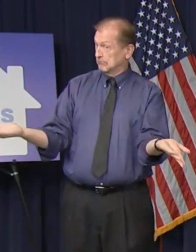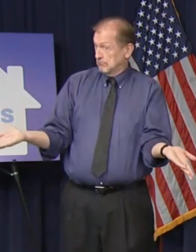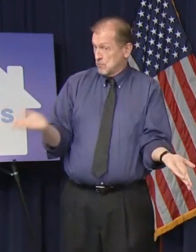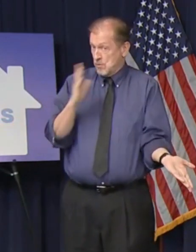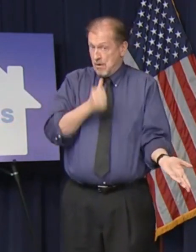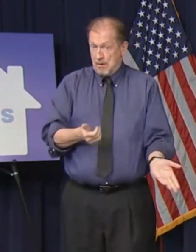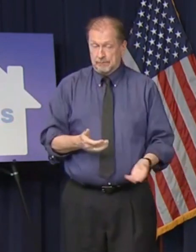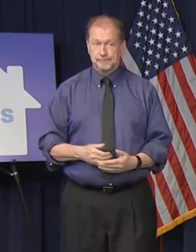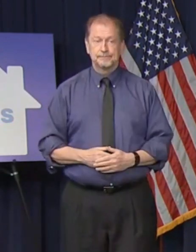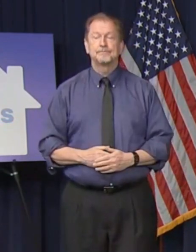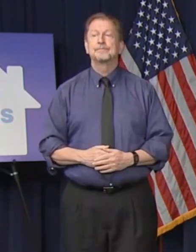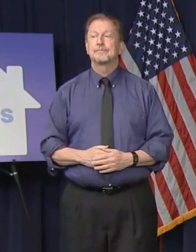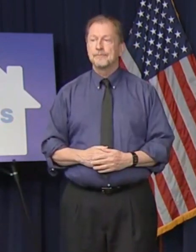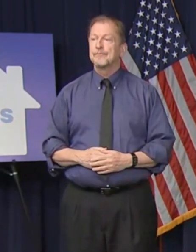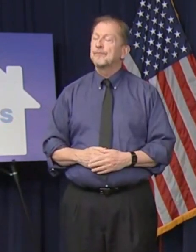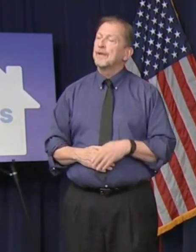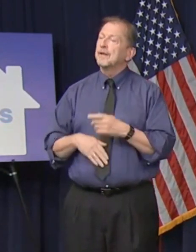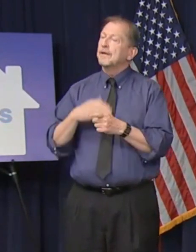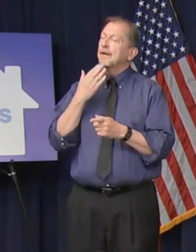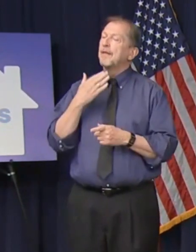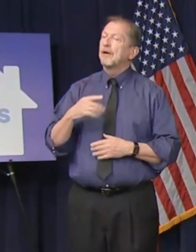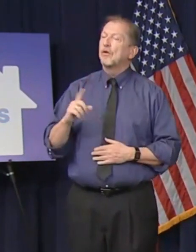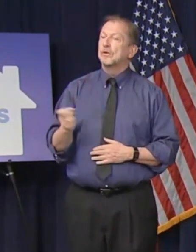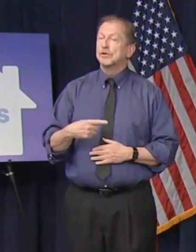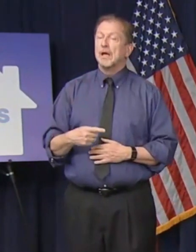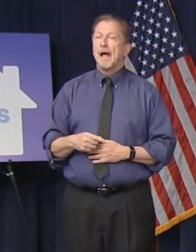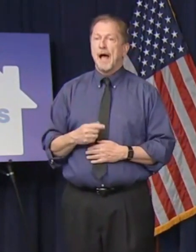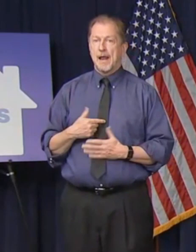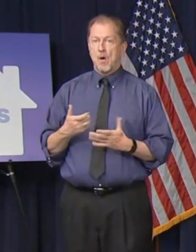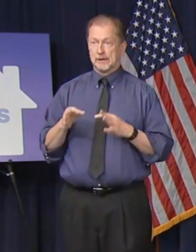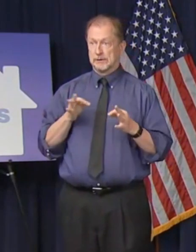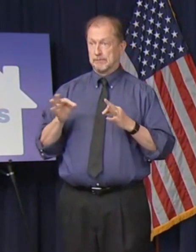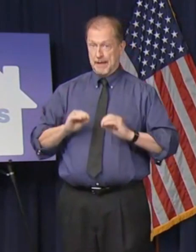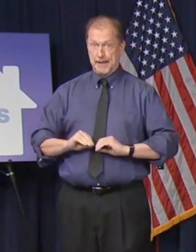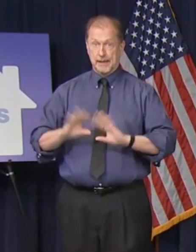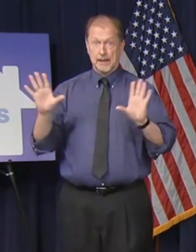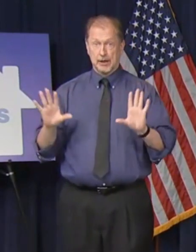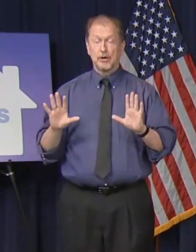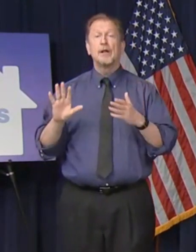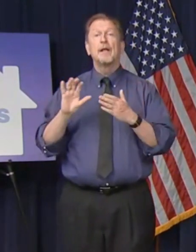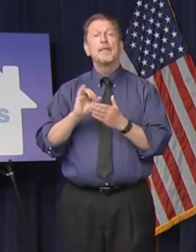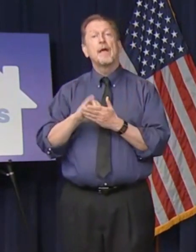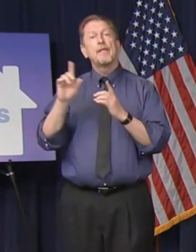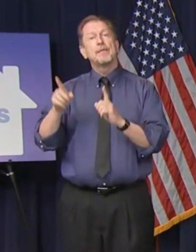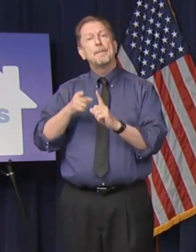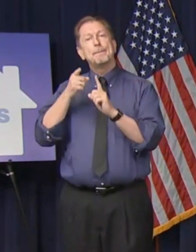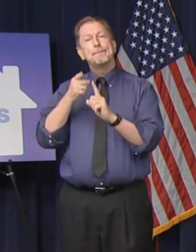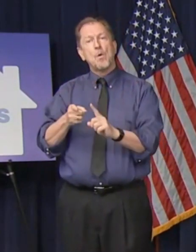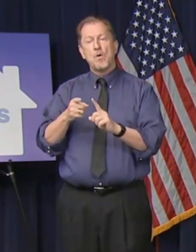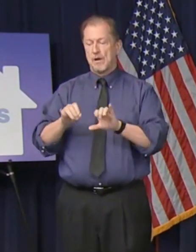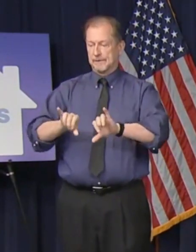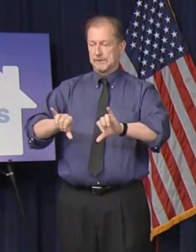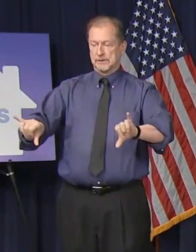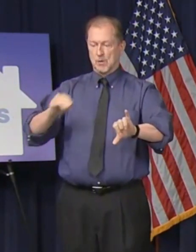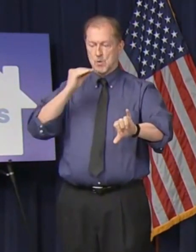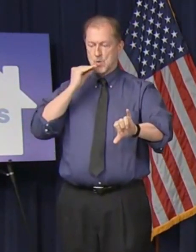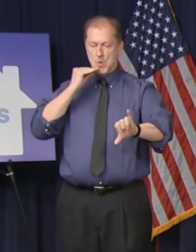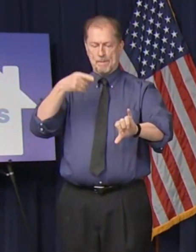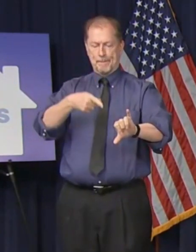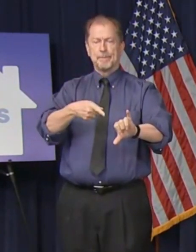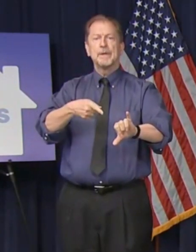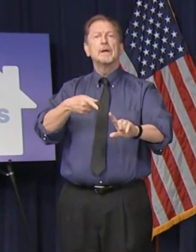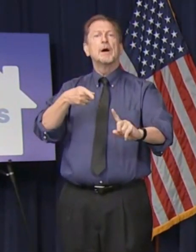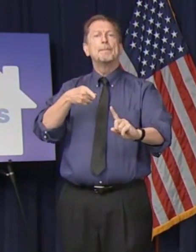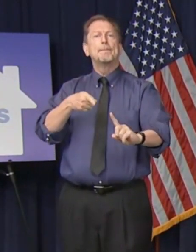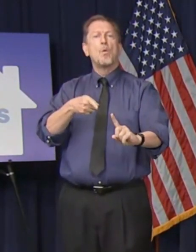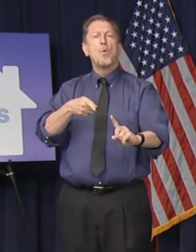far indicated? No, I appreciate that question, and I think people need to understand actually the principal purpose of the stay-at-home order was